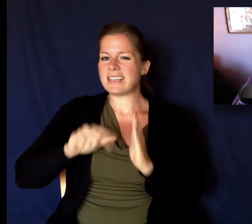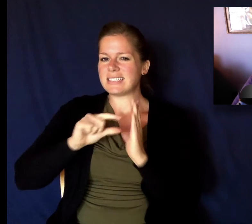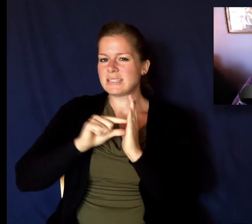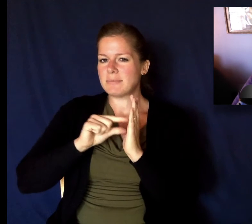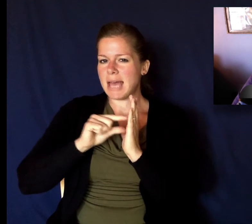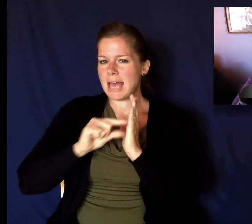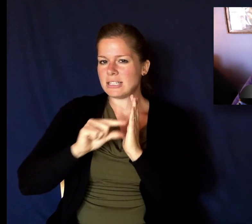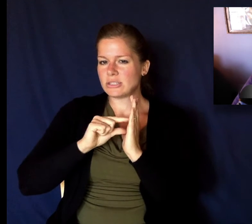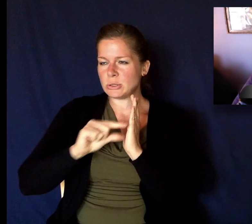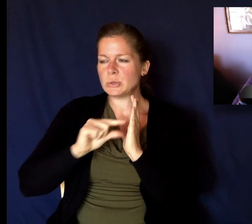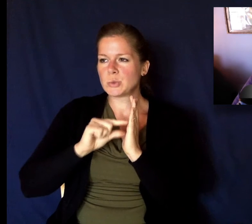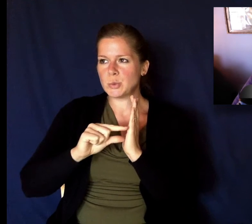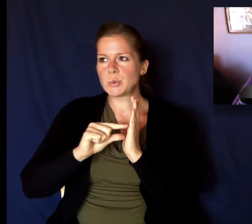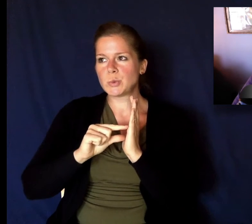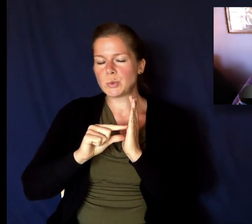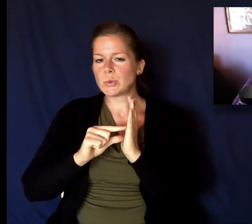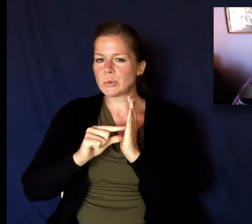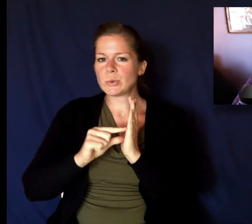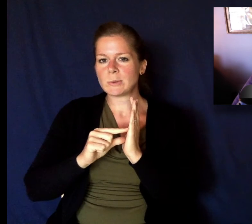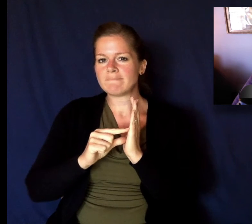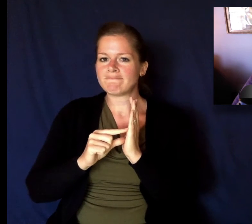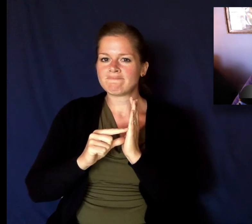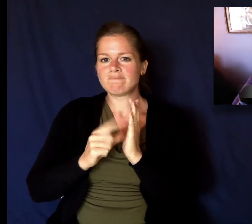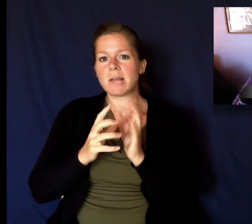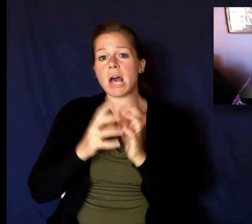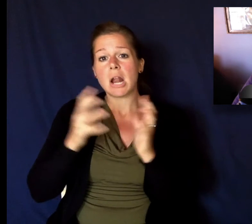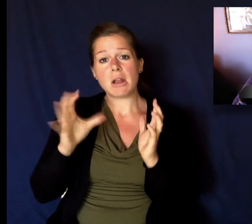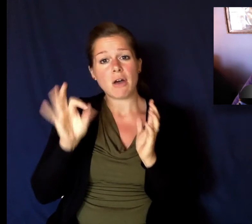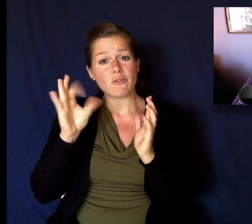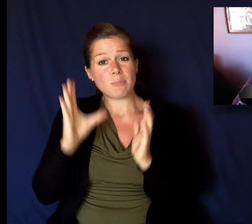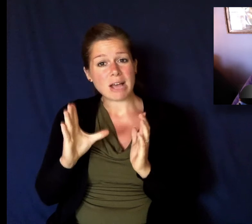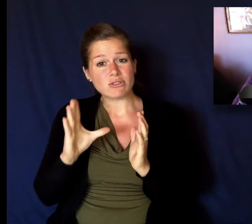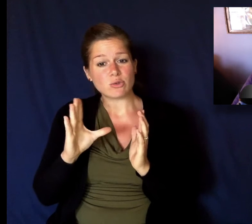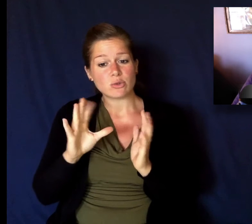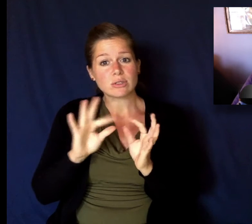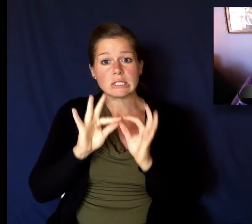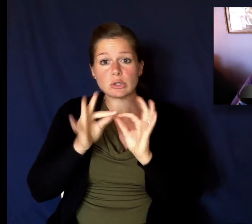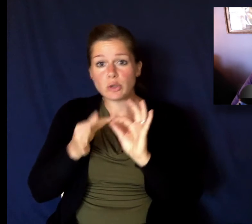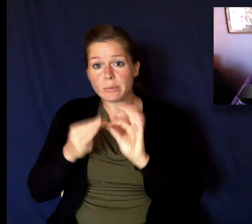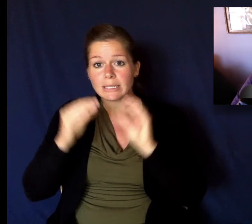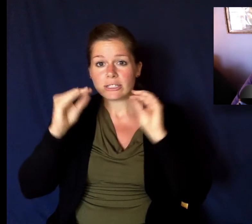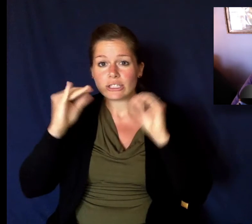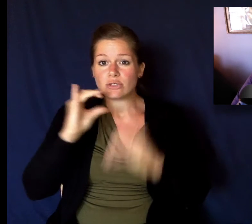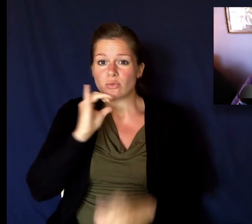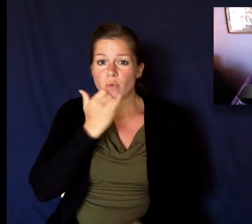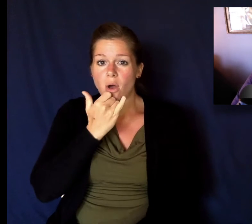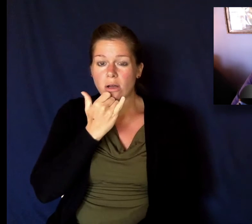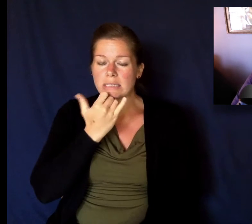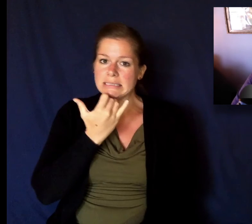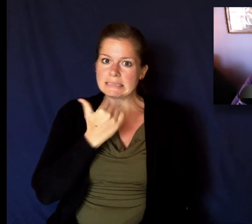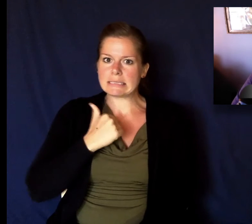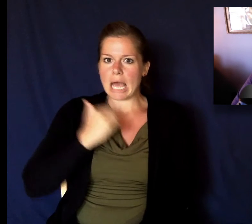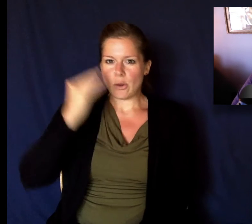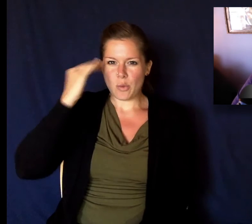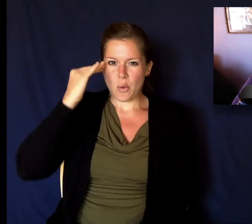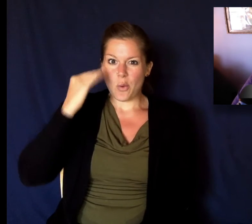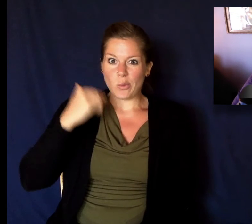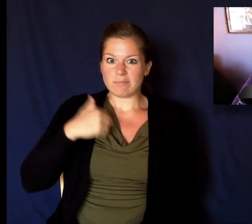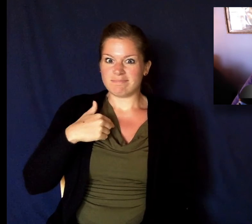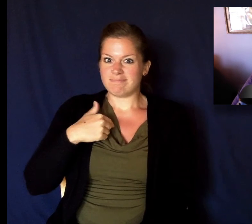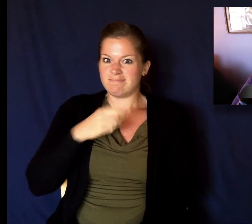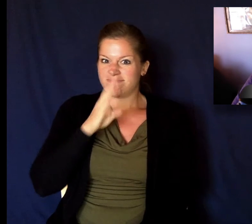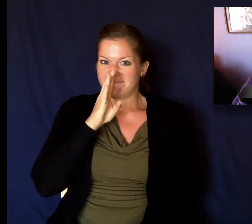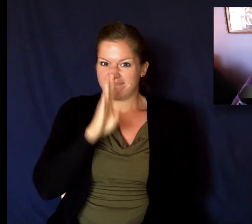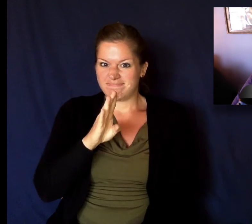historically misinterpreted and misunderstood. Now, I realize that that's a bold statement to make,